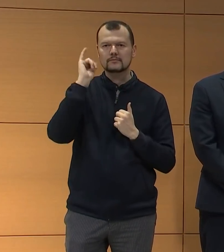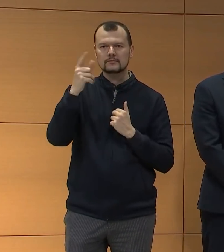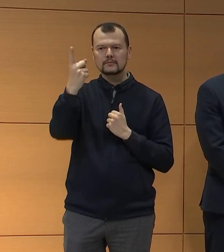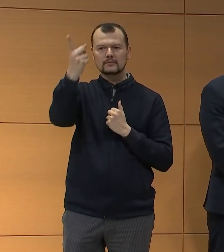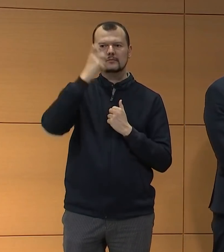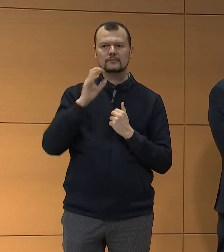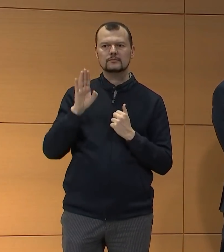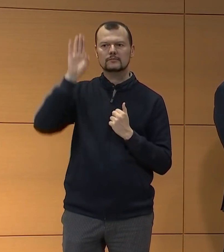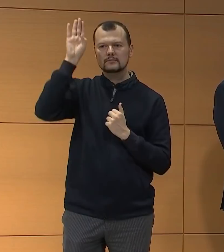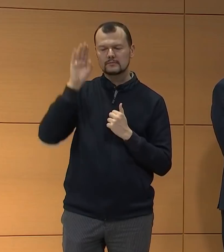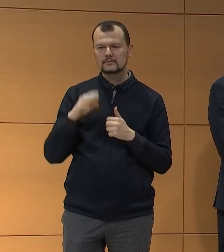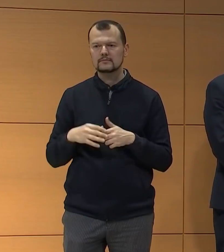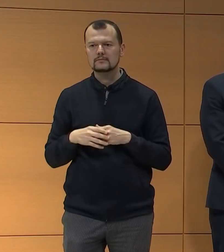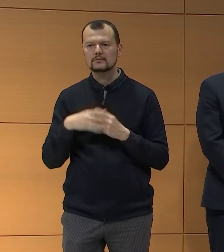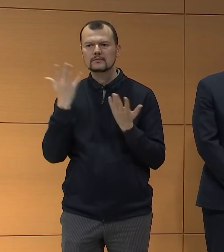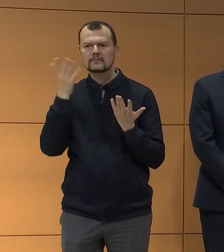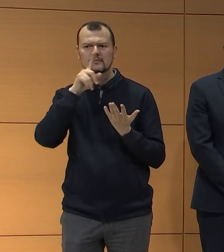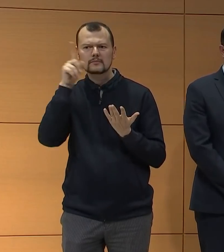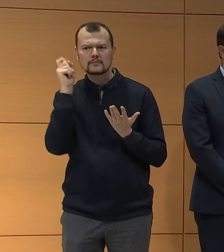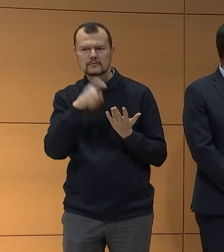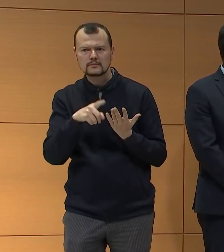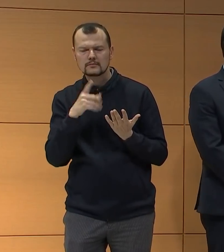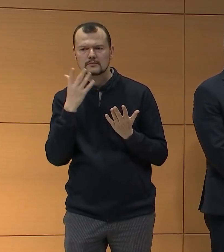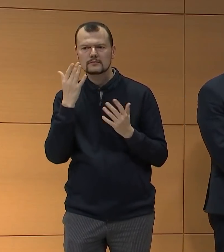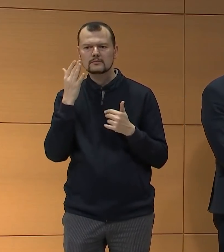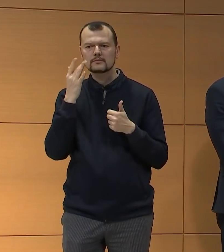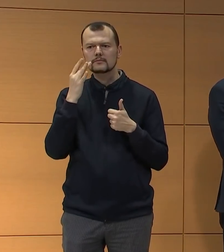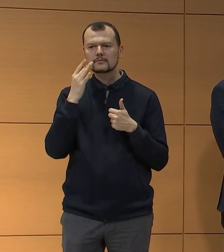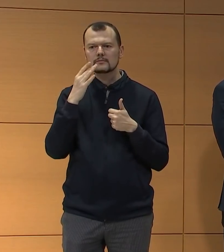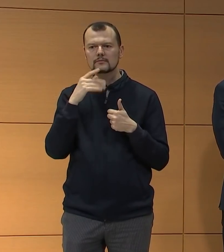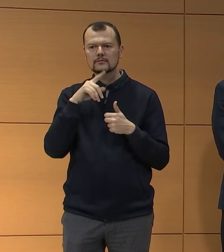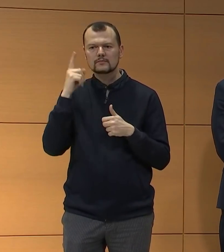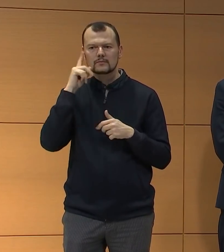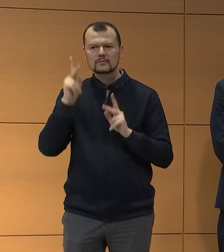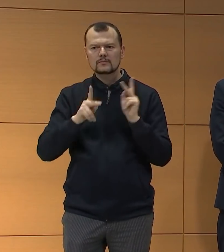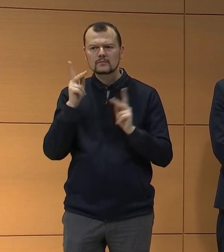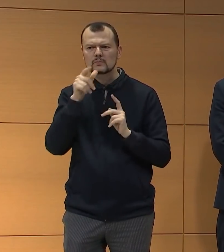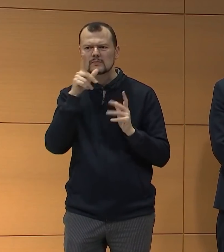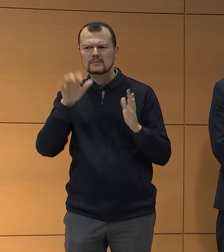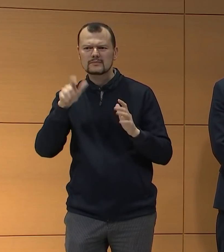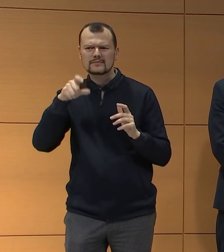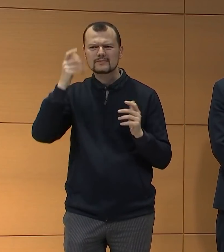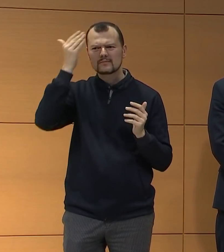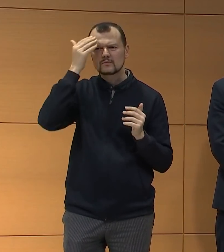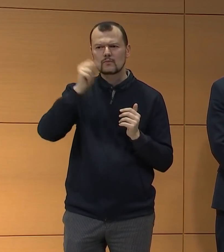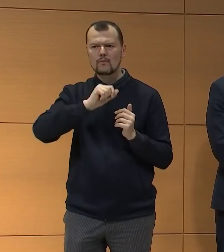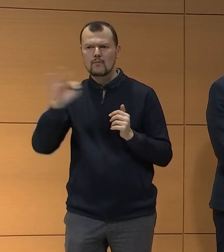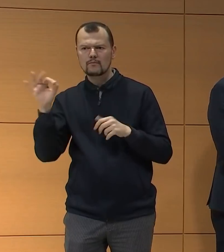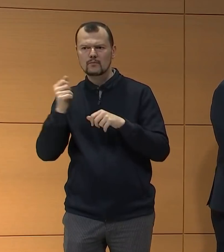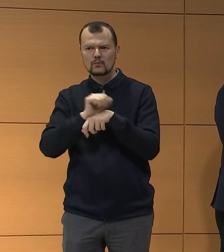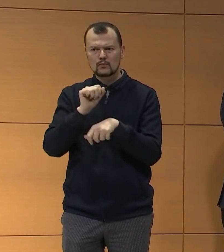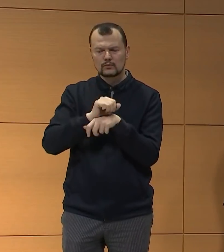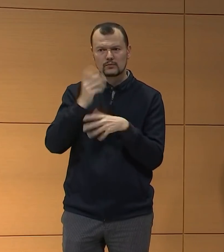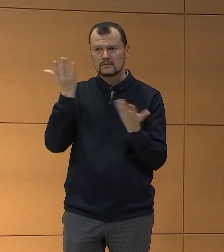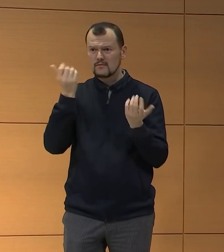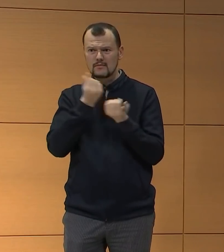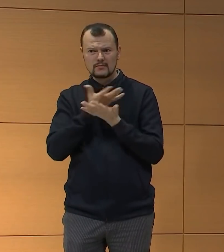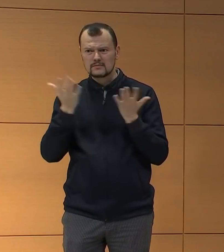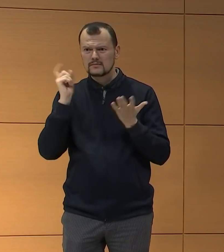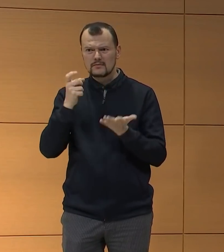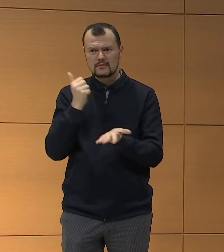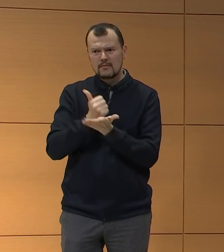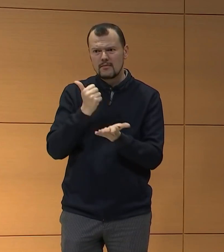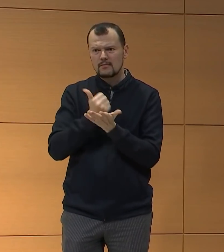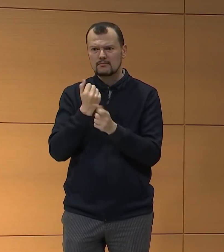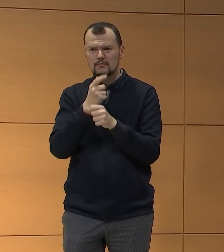providing assistance for people who may have to take days off work, anything of that sort? I have another question after